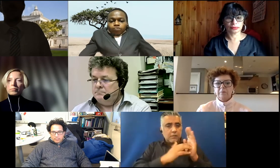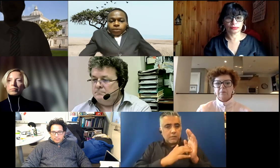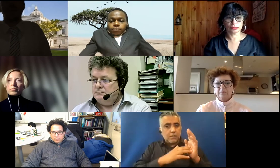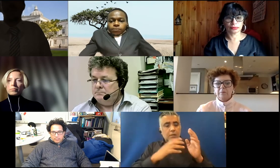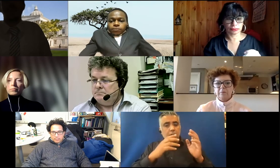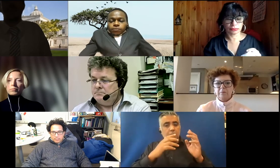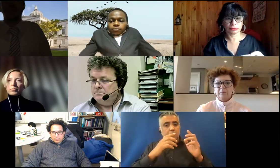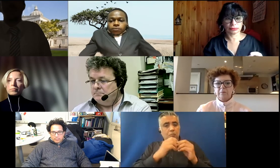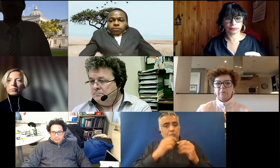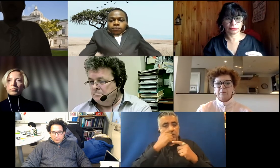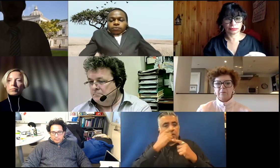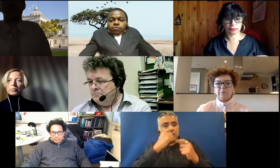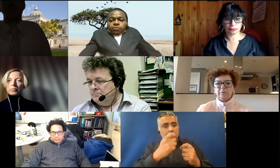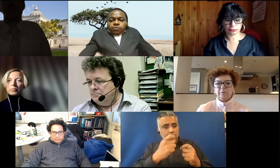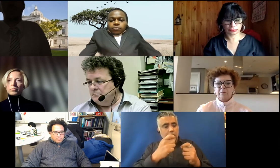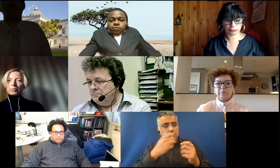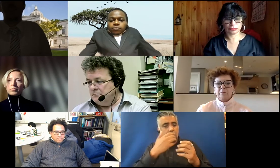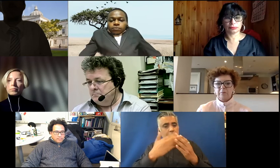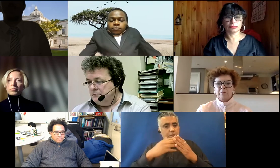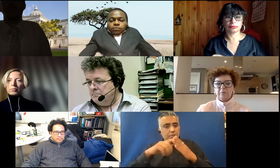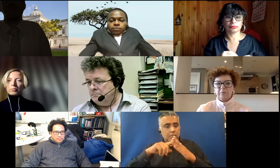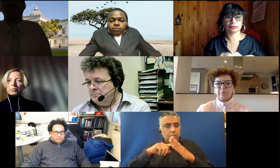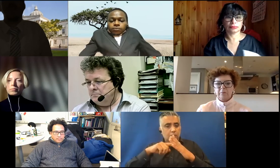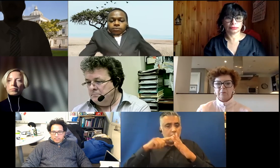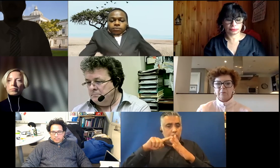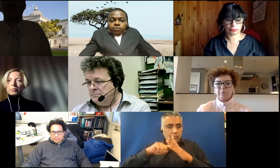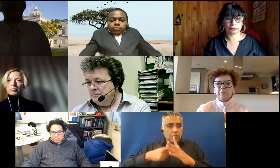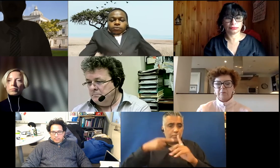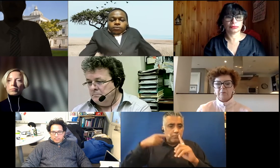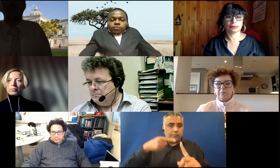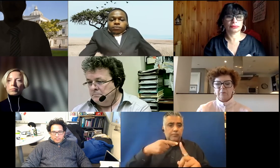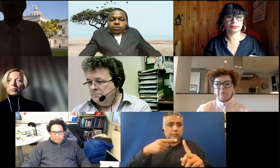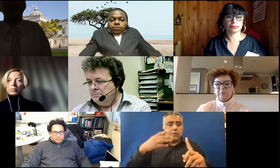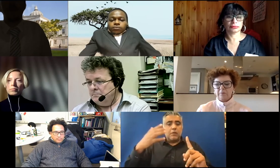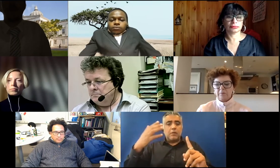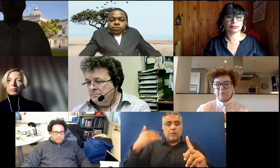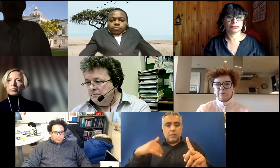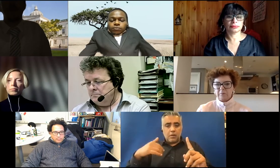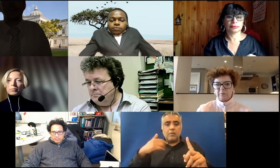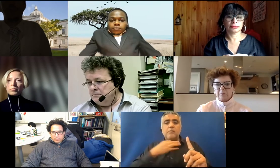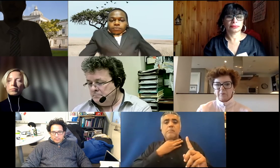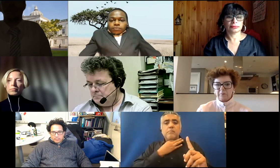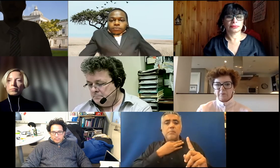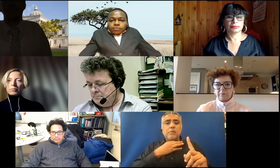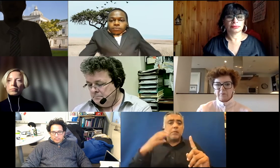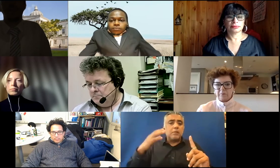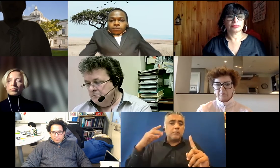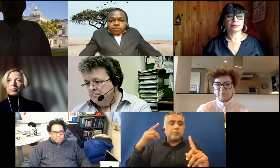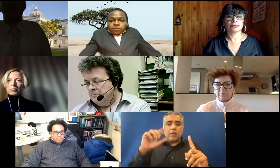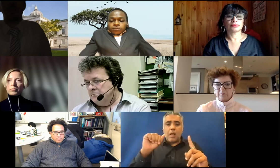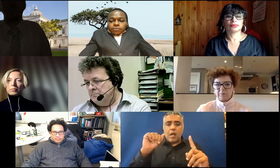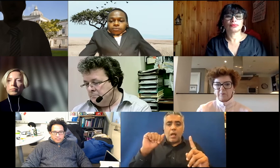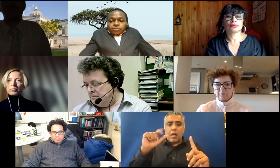really interesting and a very good starting point. And I was really curious to hear what Aldo was saying